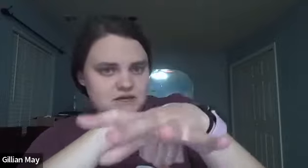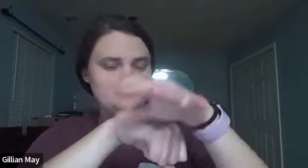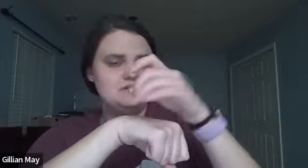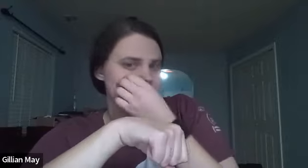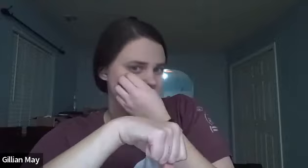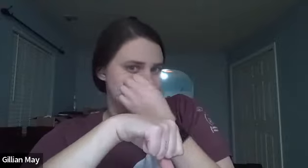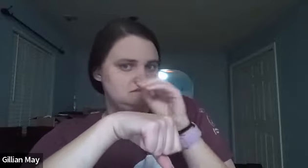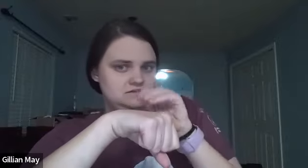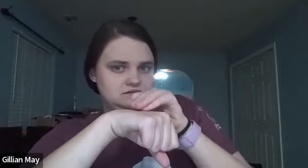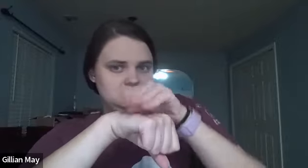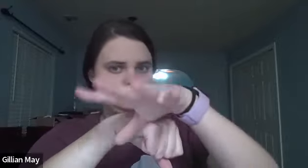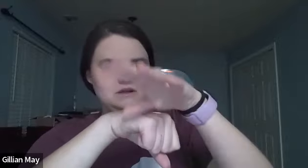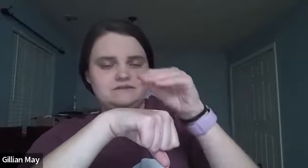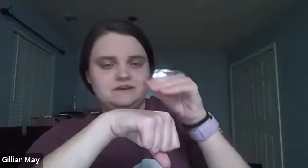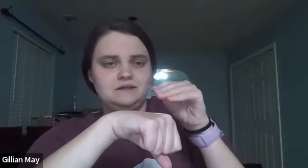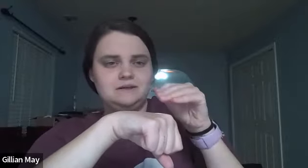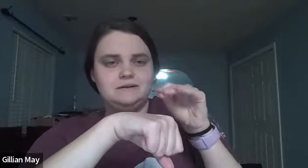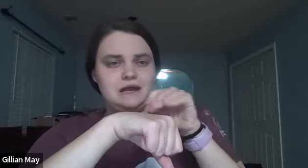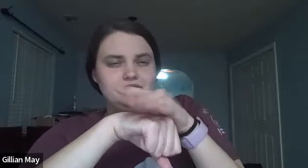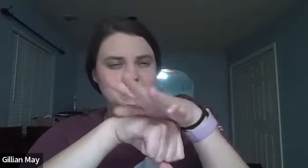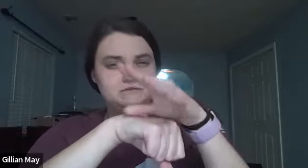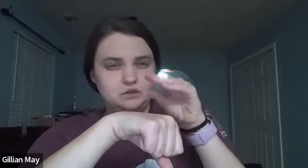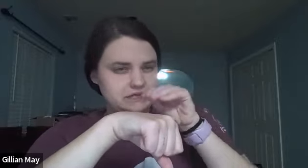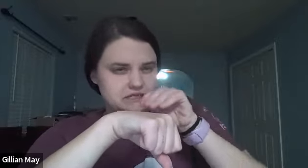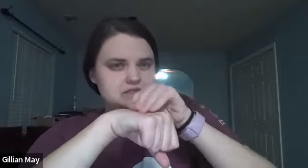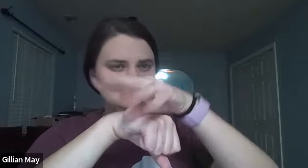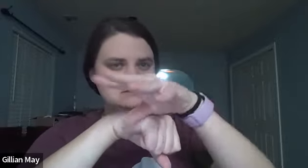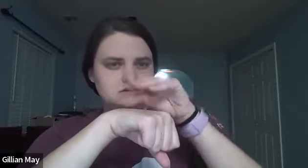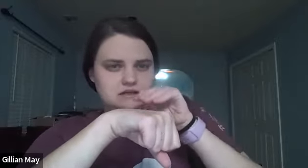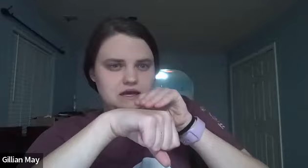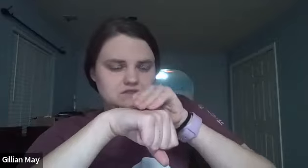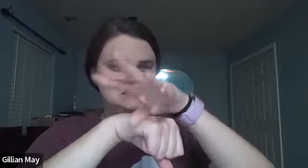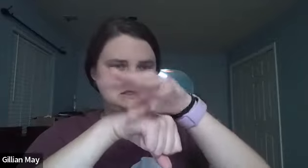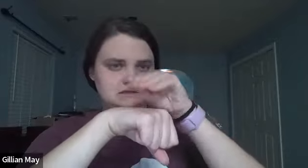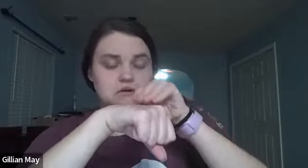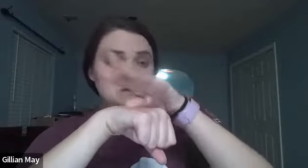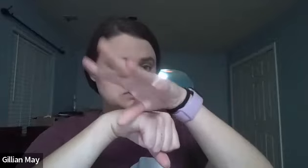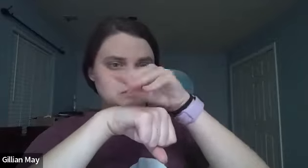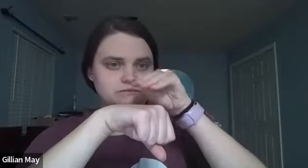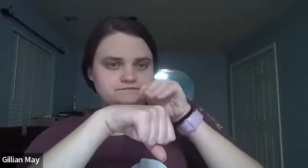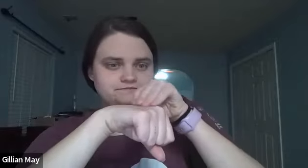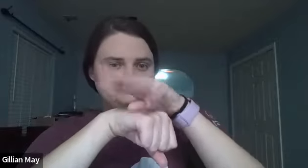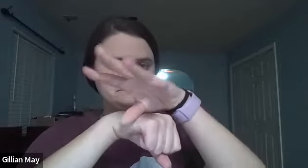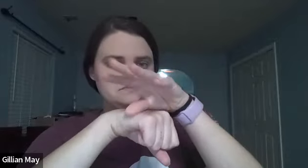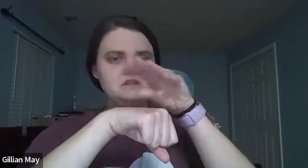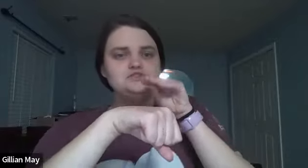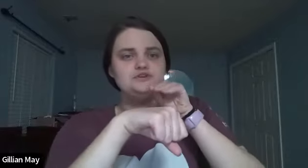people information or giving kind of like influence, counseling or counsel. So you